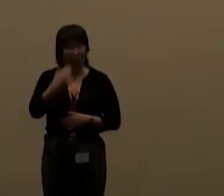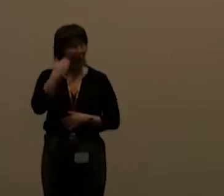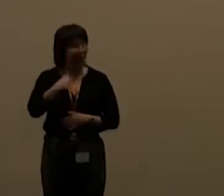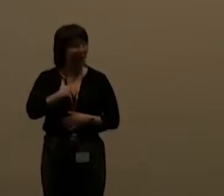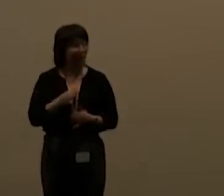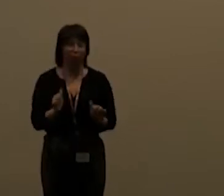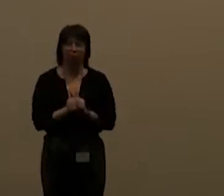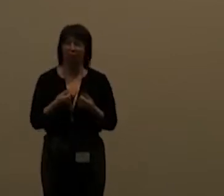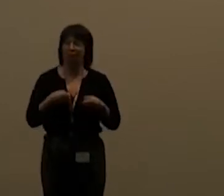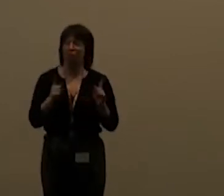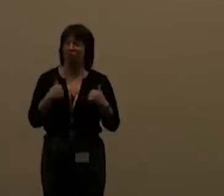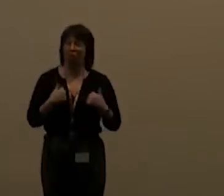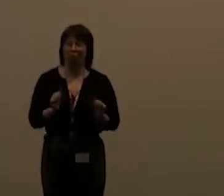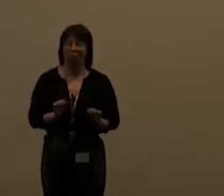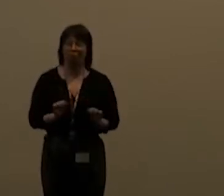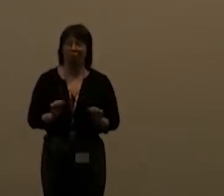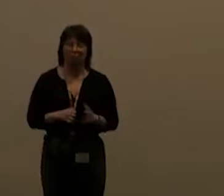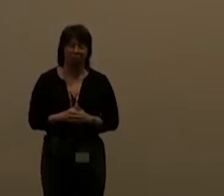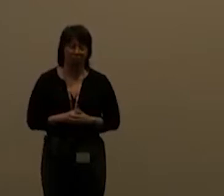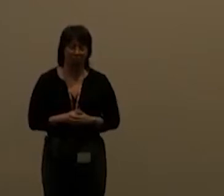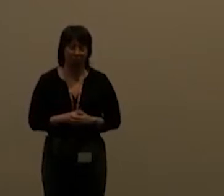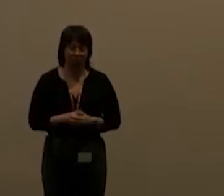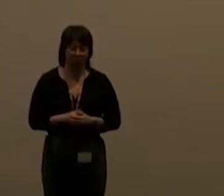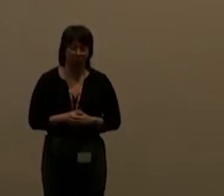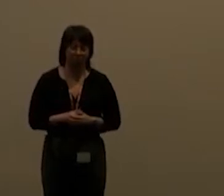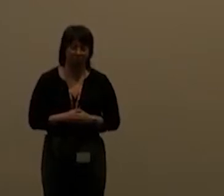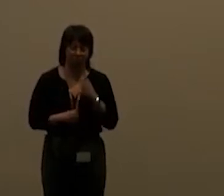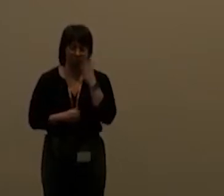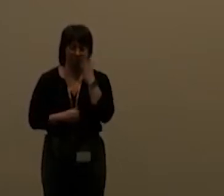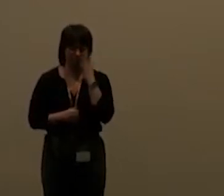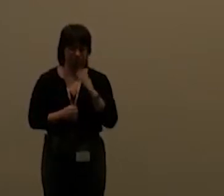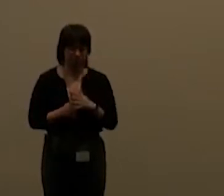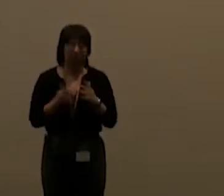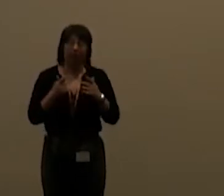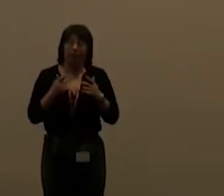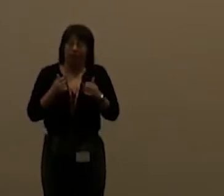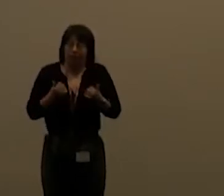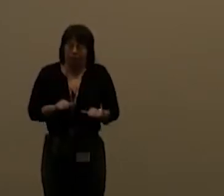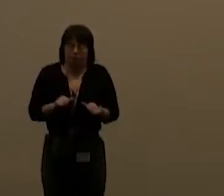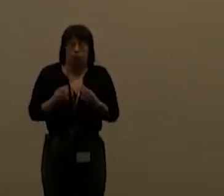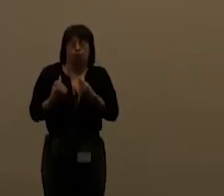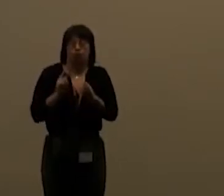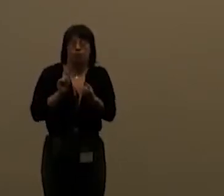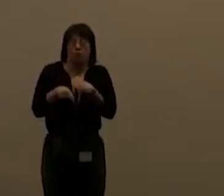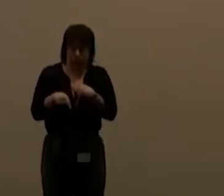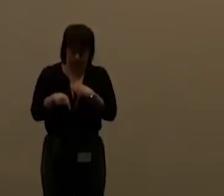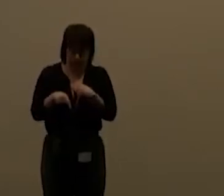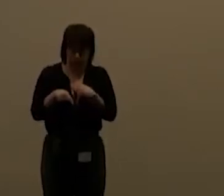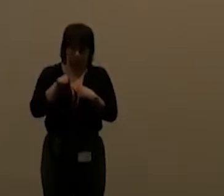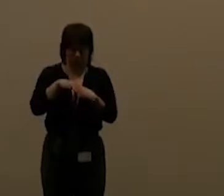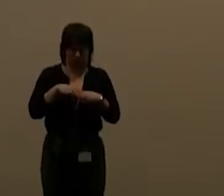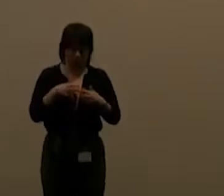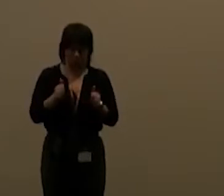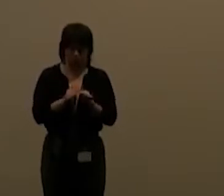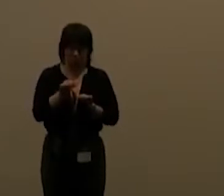have a manager filled out in my site here. And then finally, we have responses. So by default for this approval